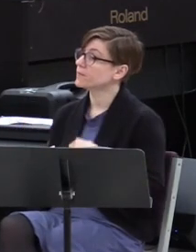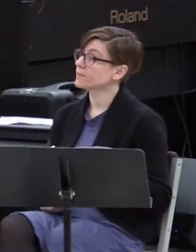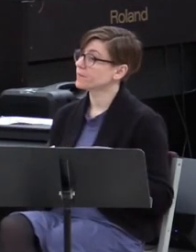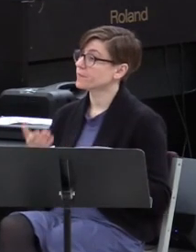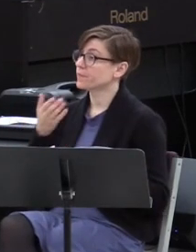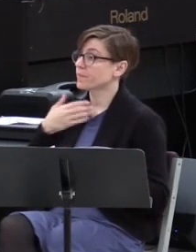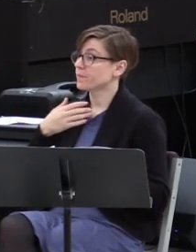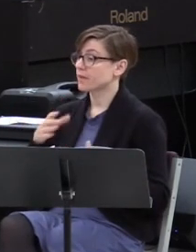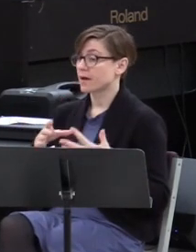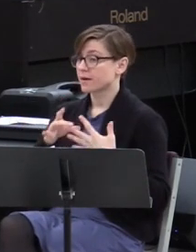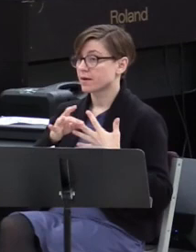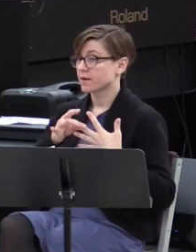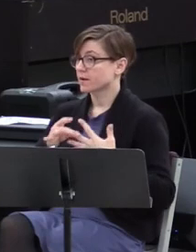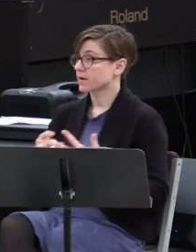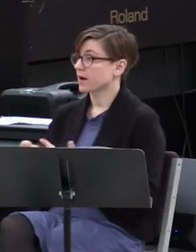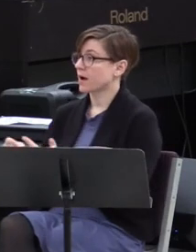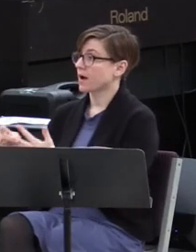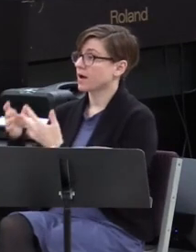guide me,